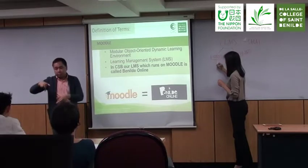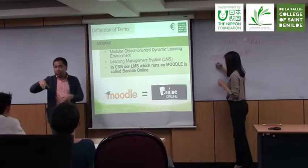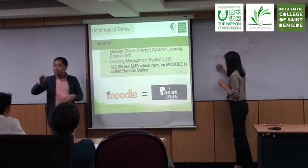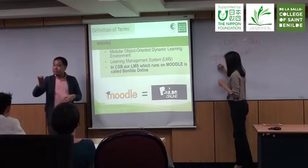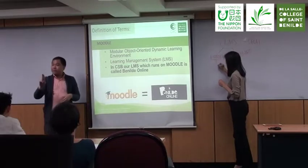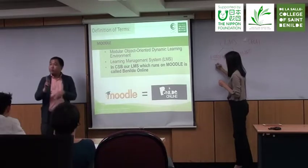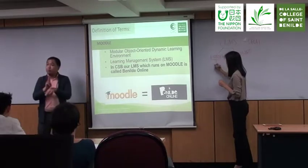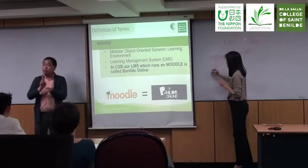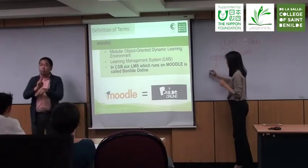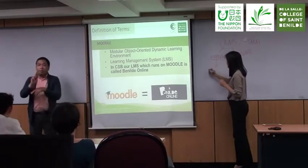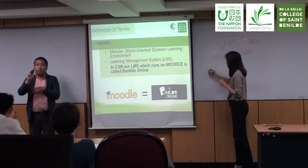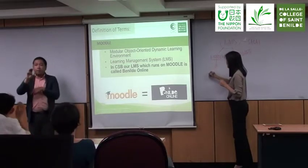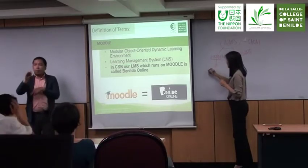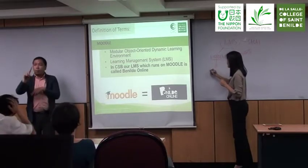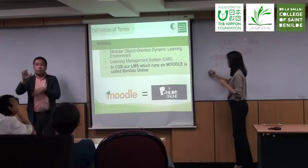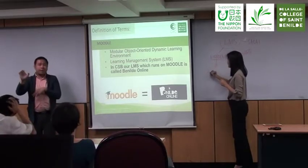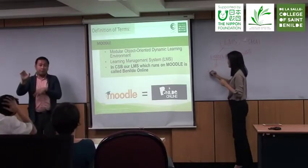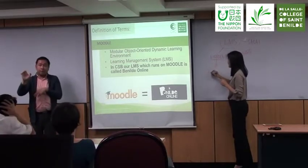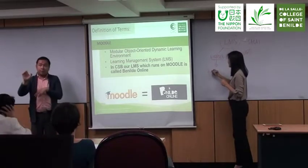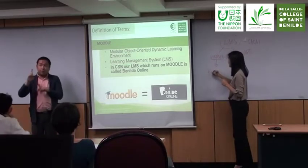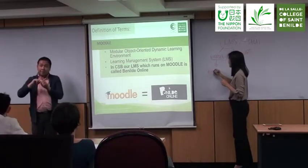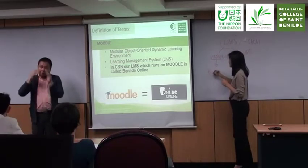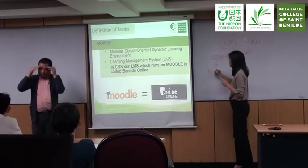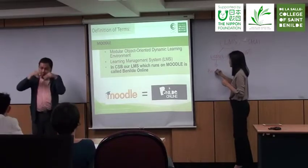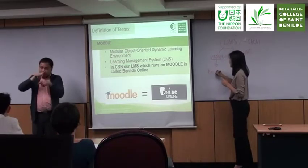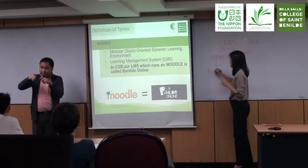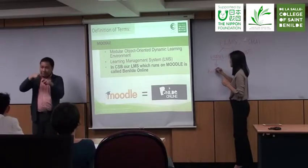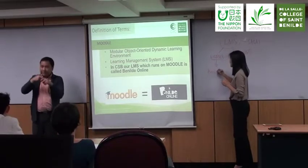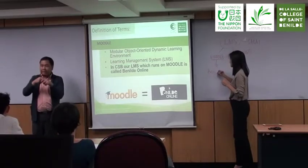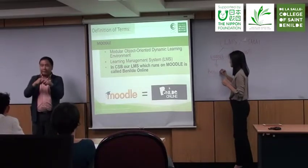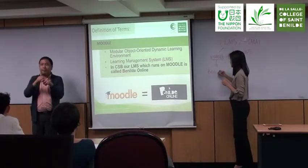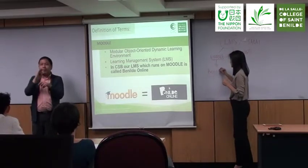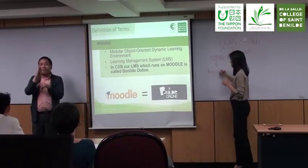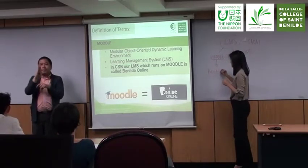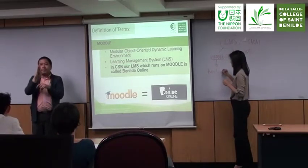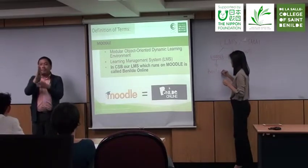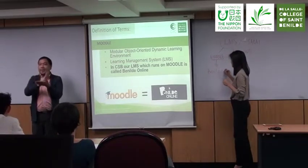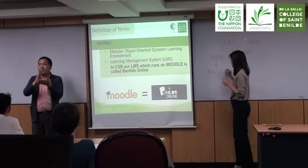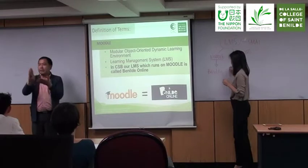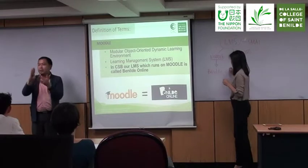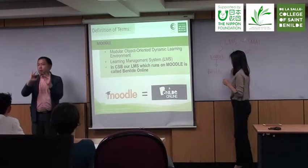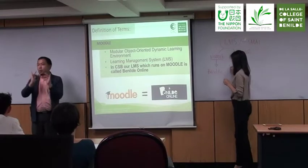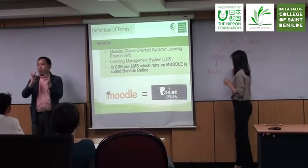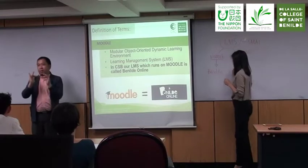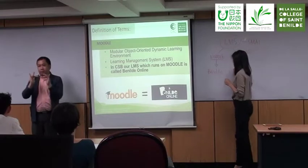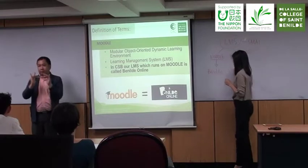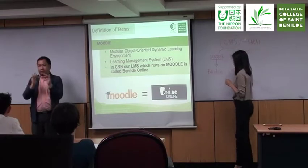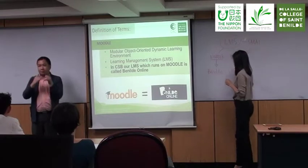Right? But specifically, it is named Built Online.